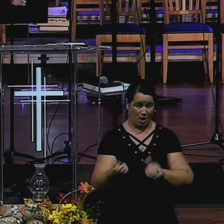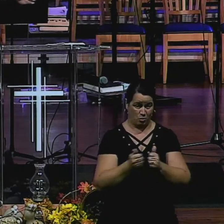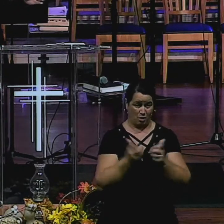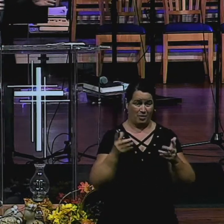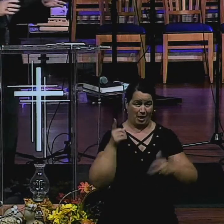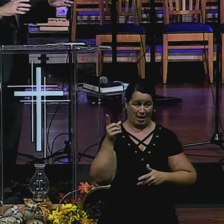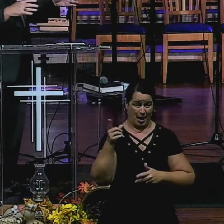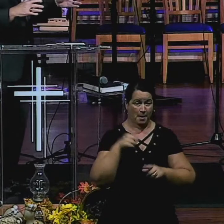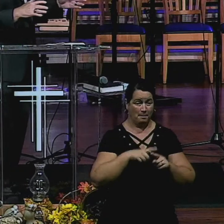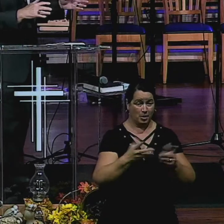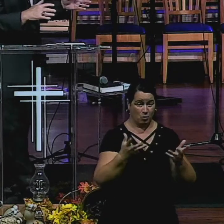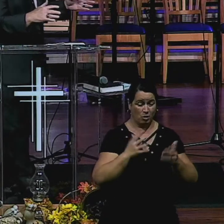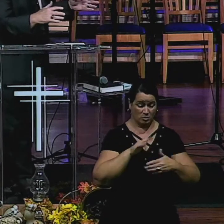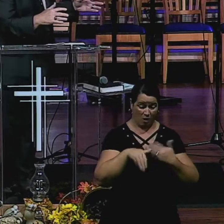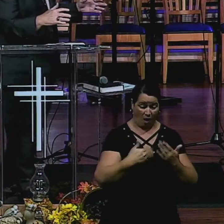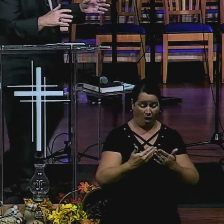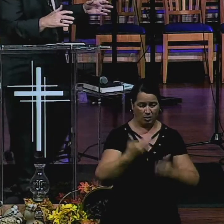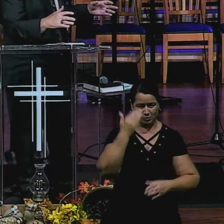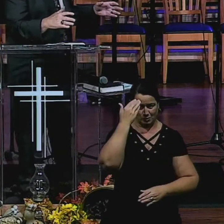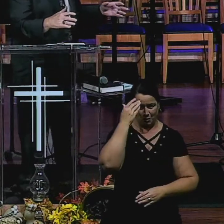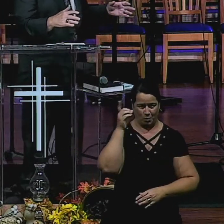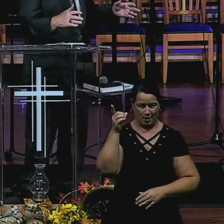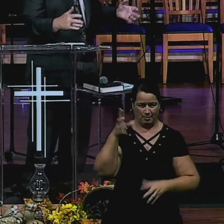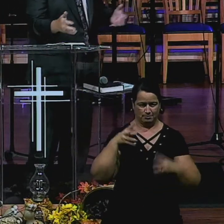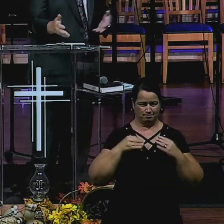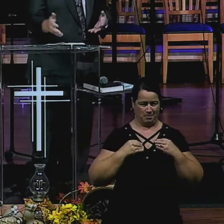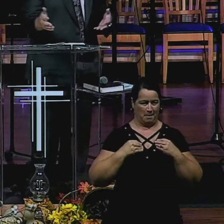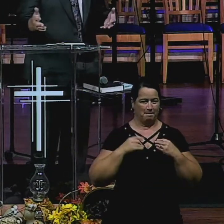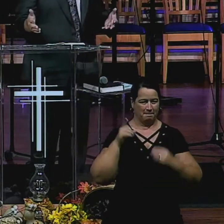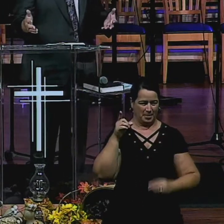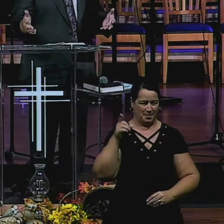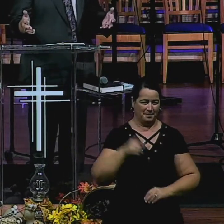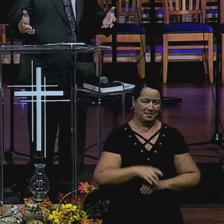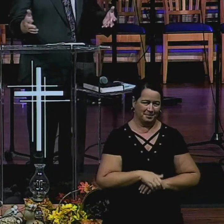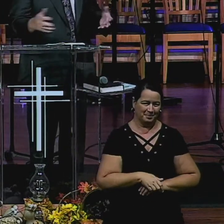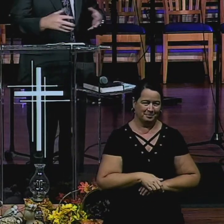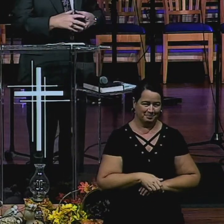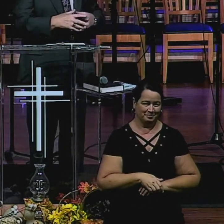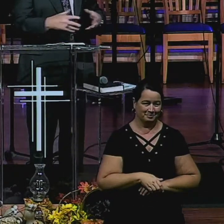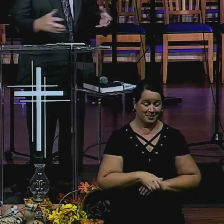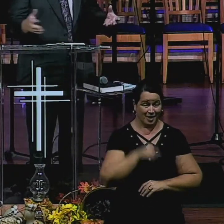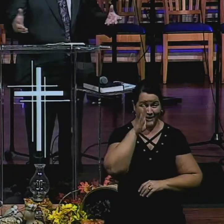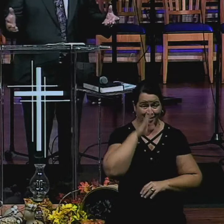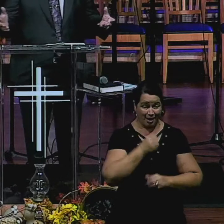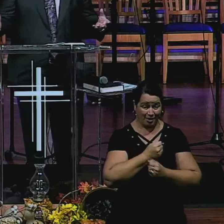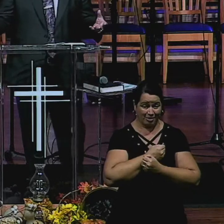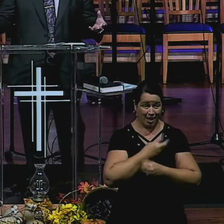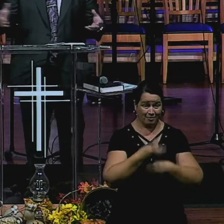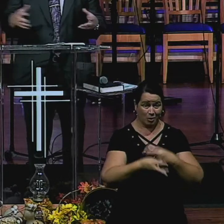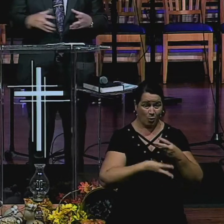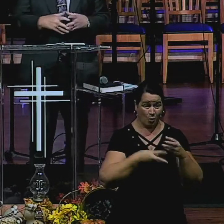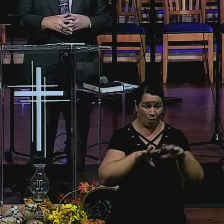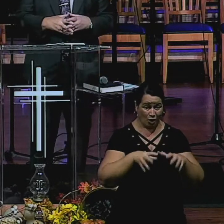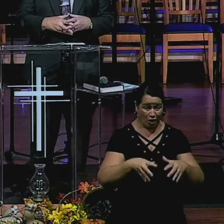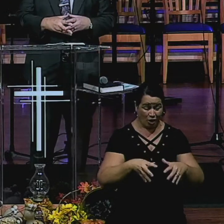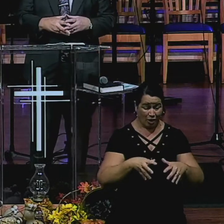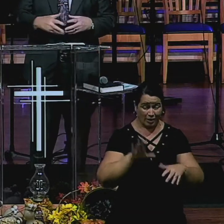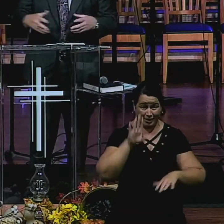for all to come to the knowledge of truth. I can read my Bible and say, God so loved the world that he gave his only begotten Son